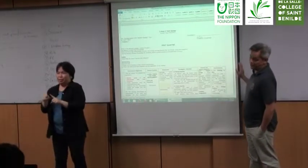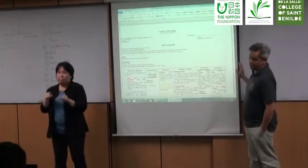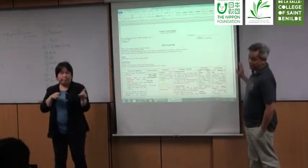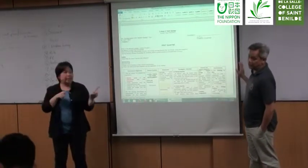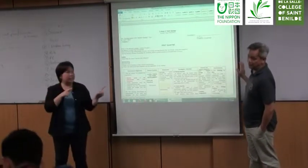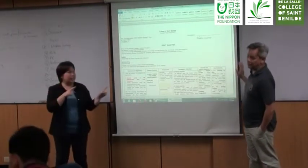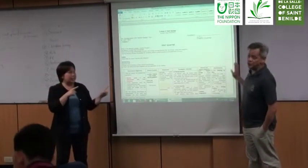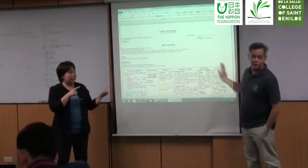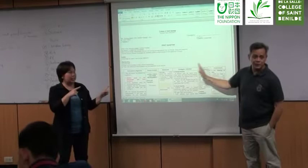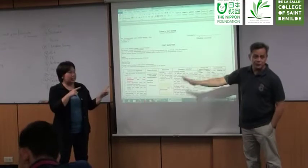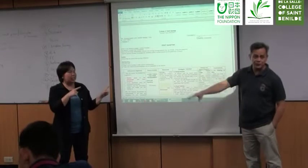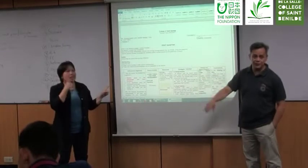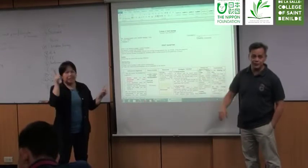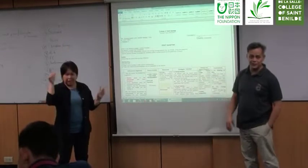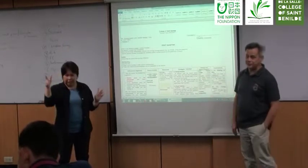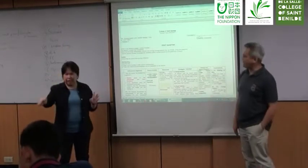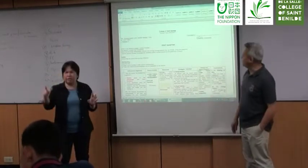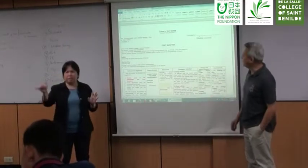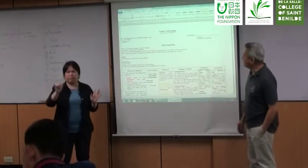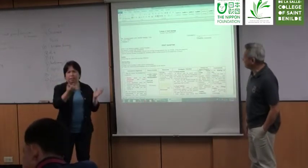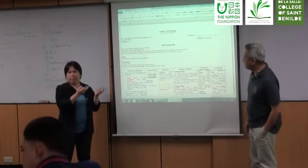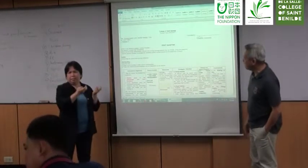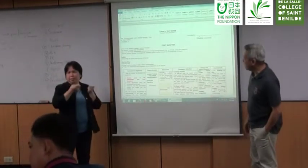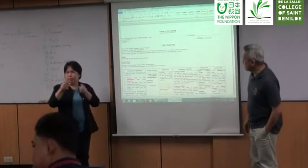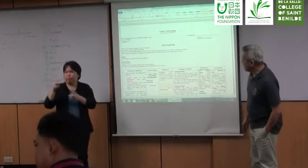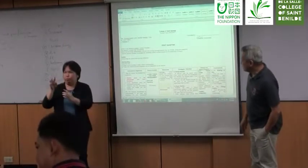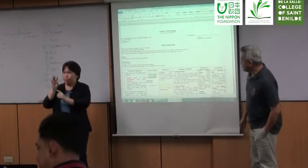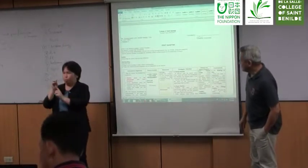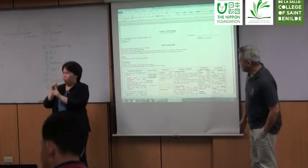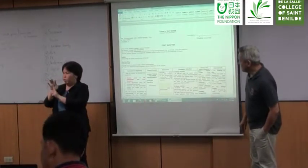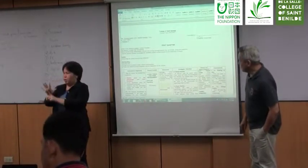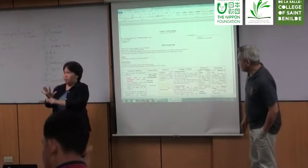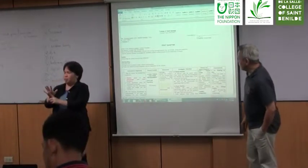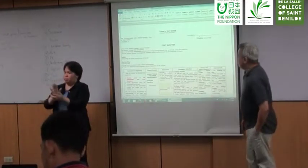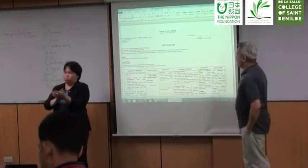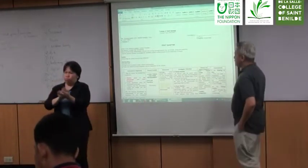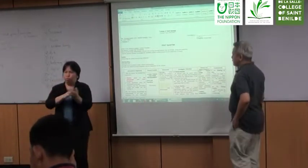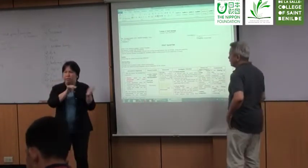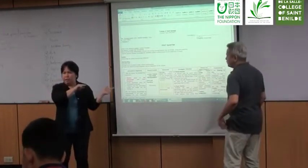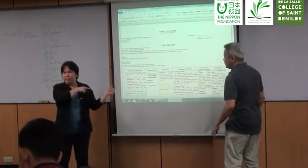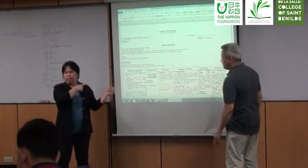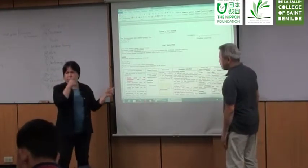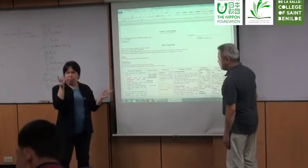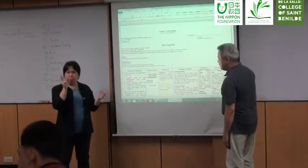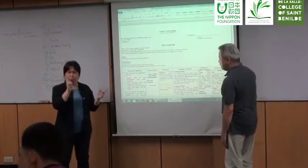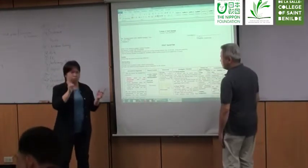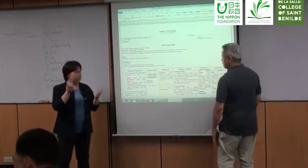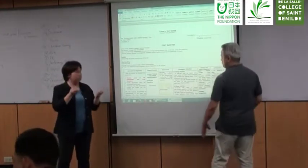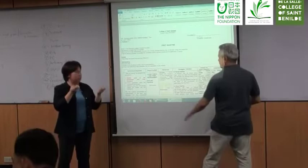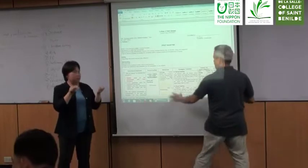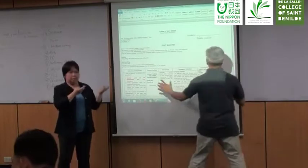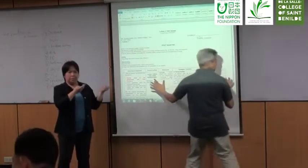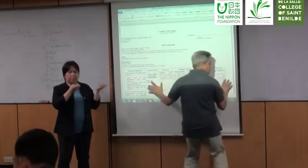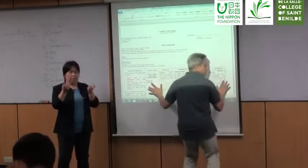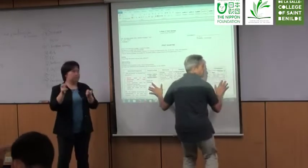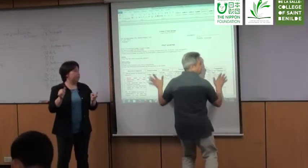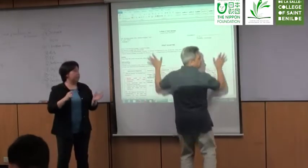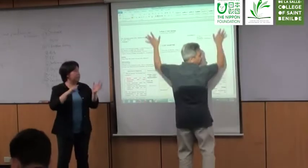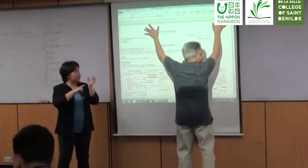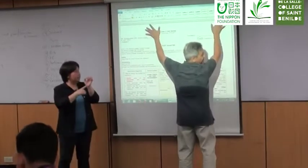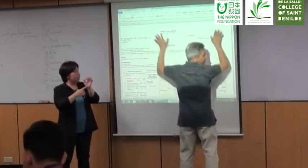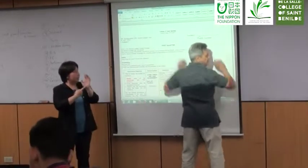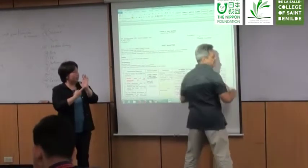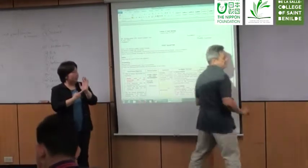plan that we will be using also in the program. So we will start with the